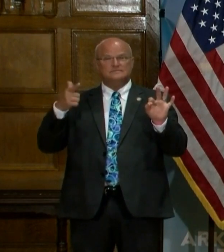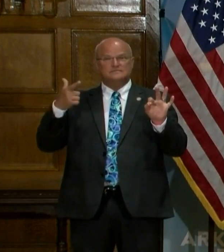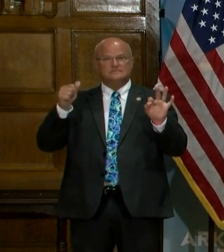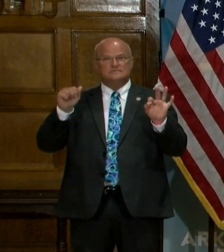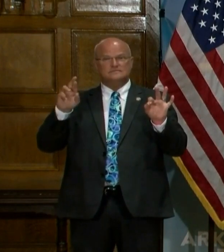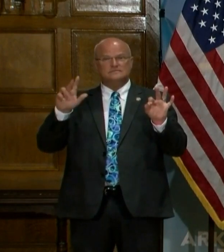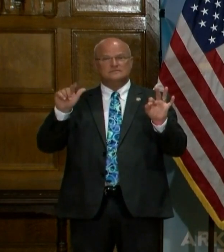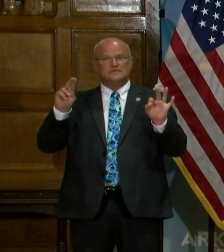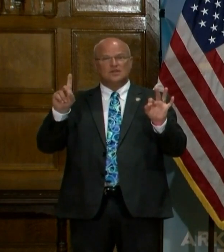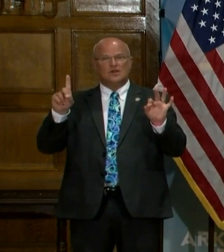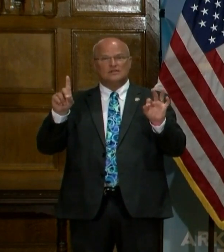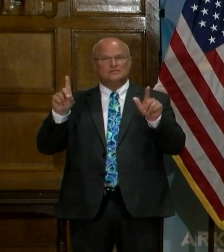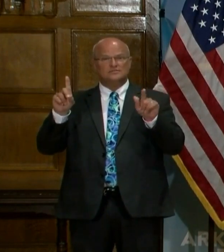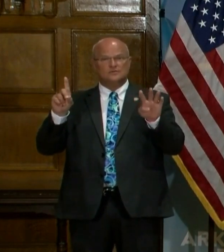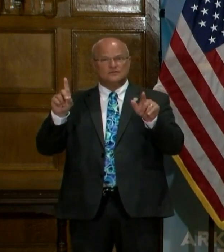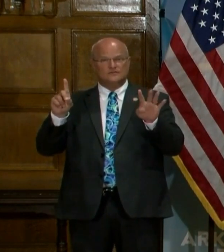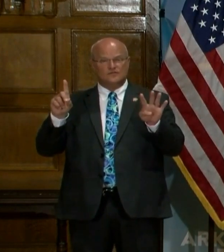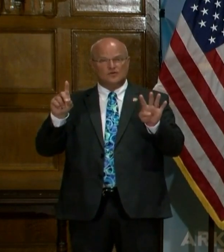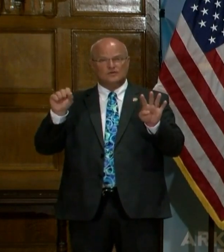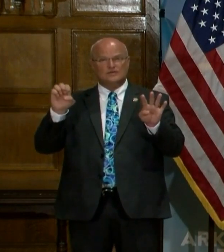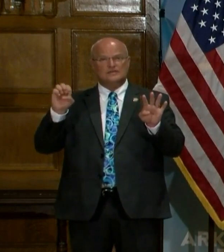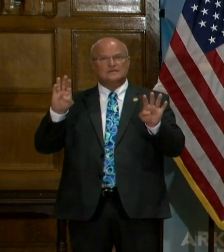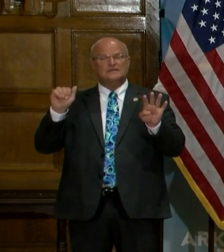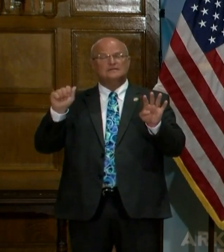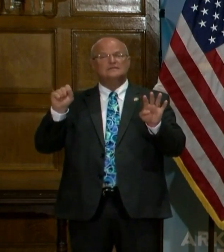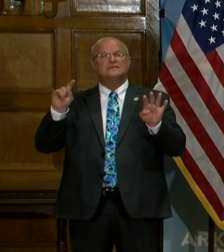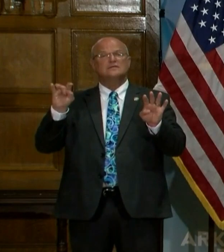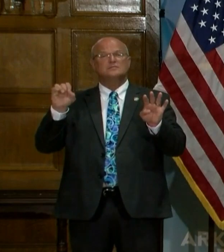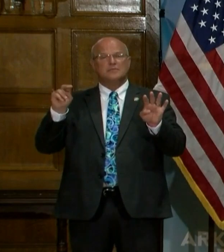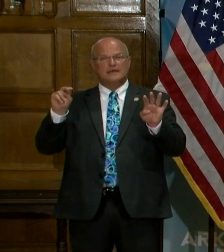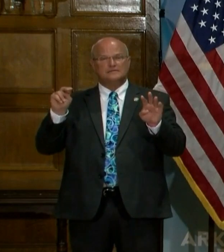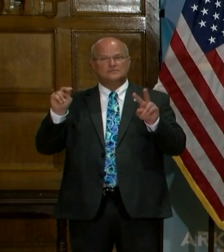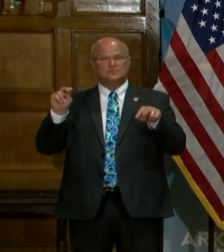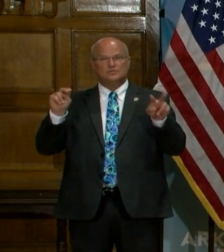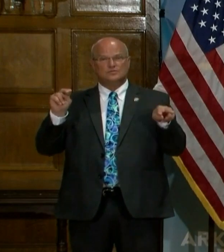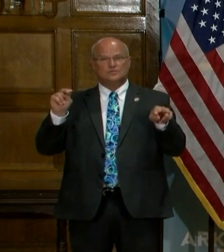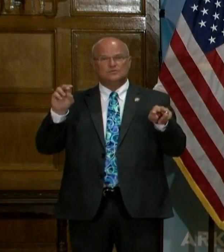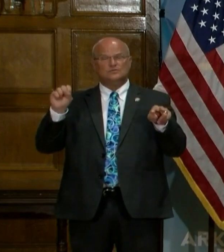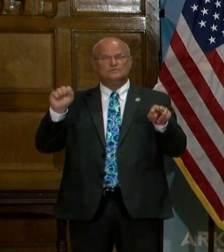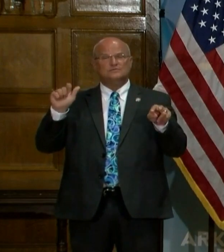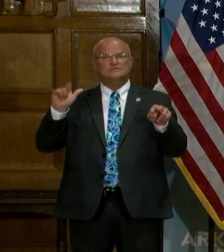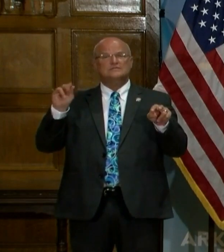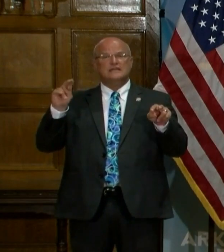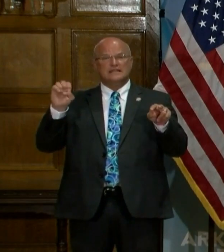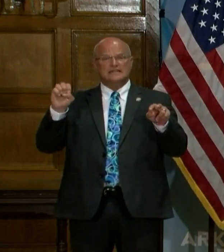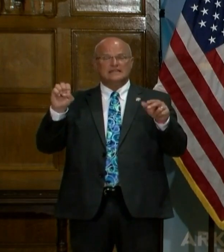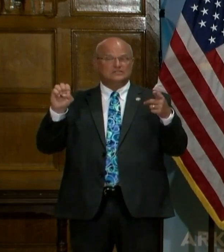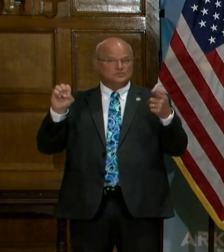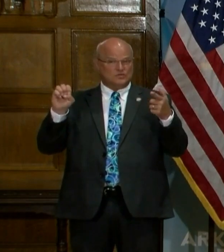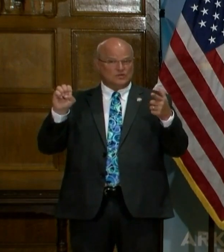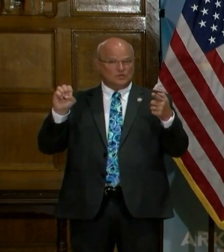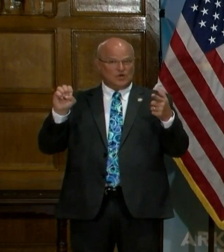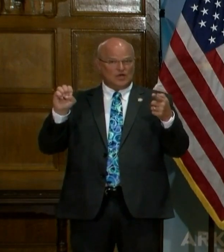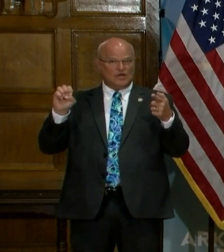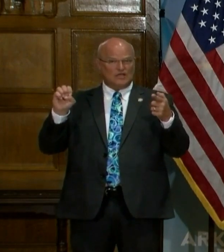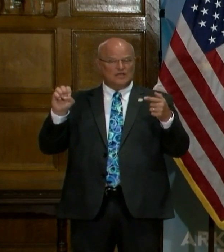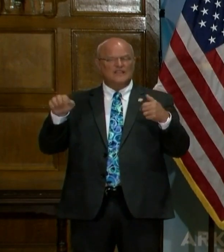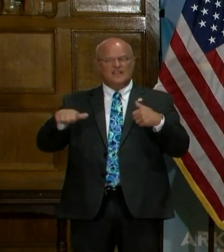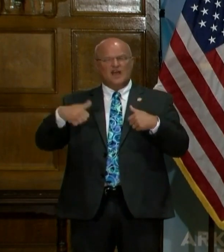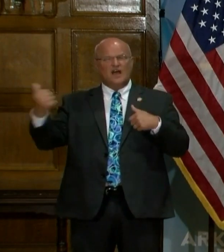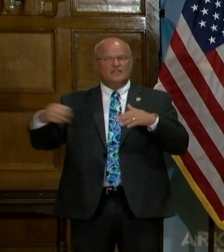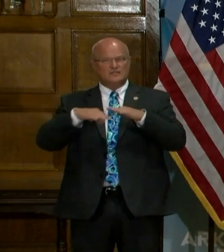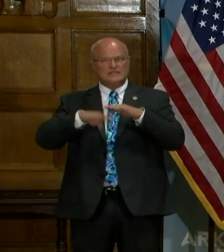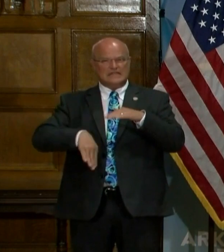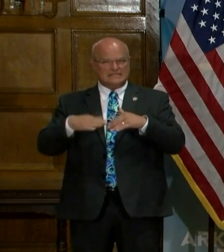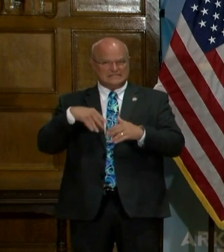Garland County with 24, Sebastian with 22, and Saline County with 21, with the rest of them